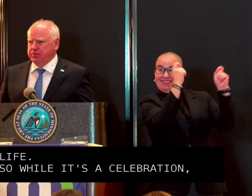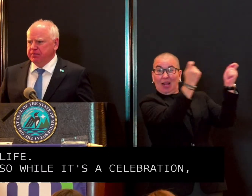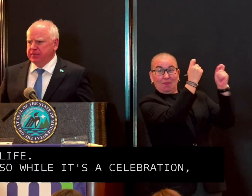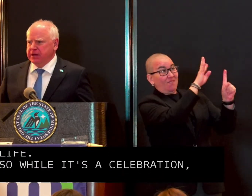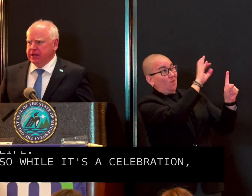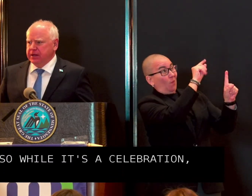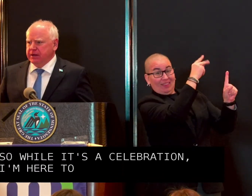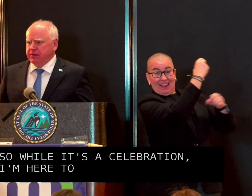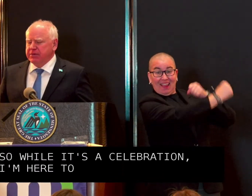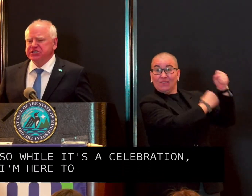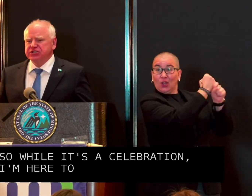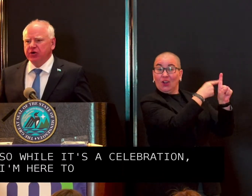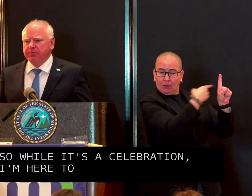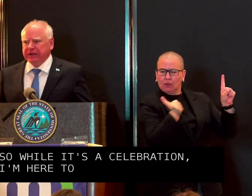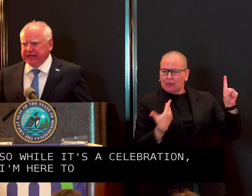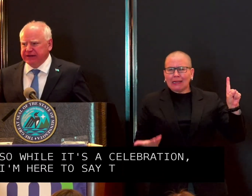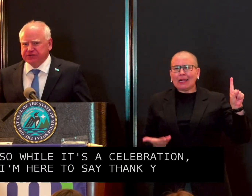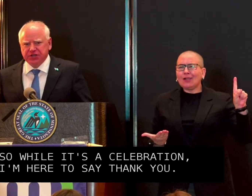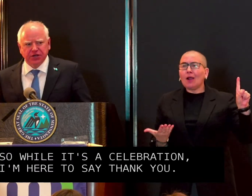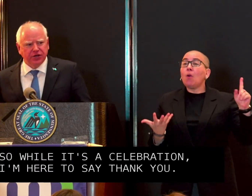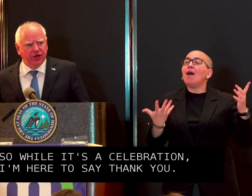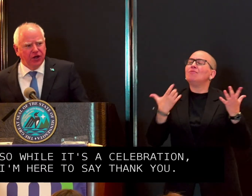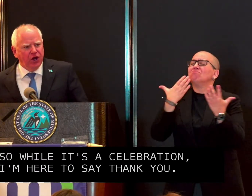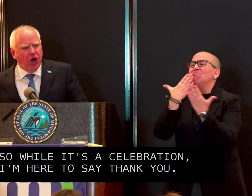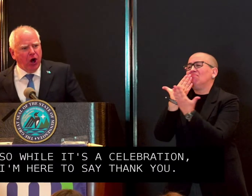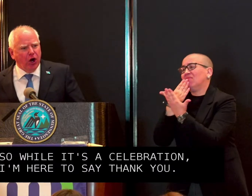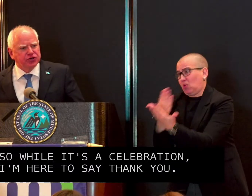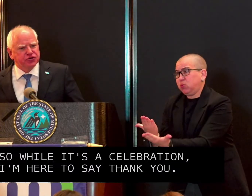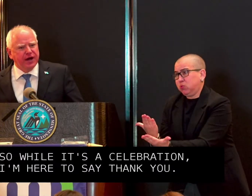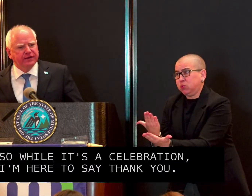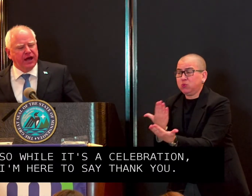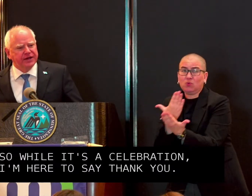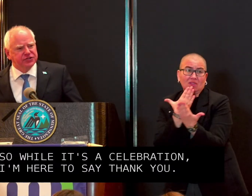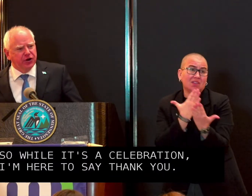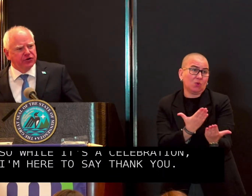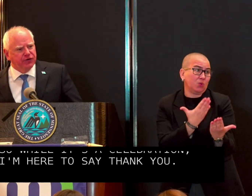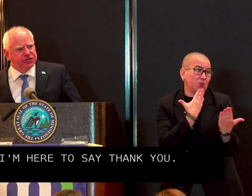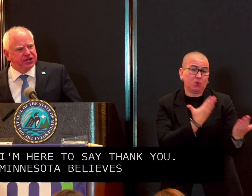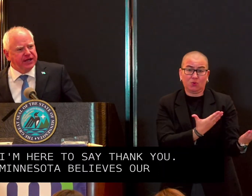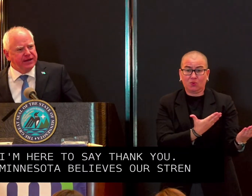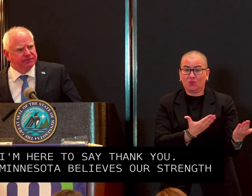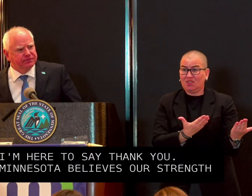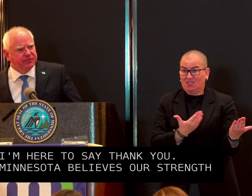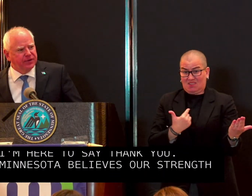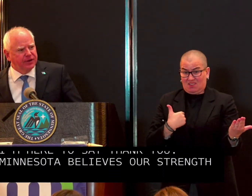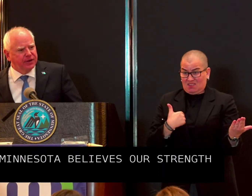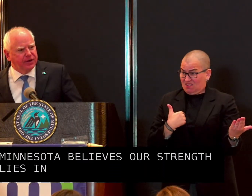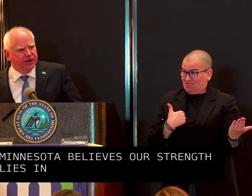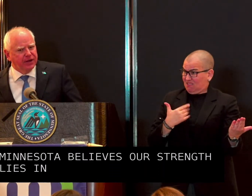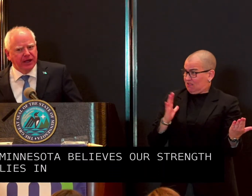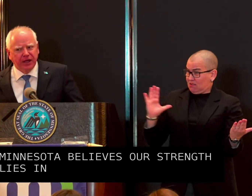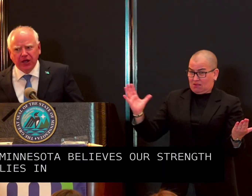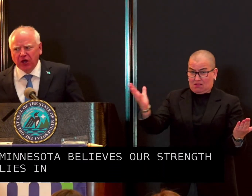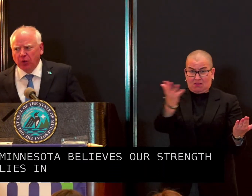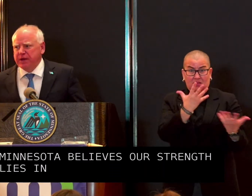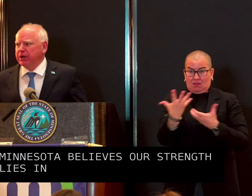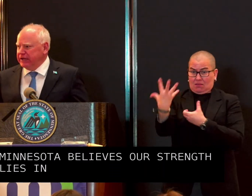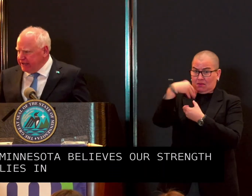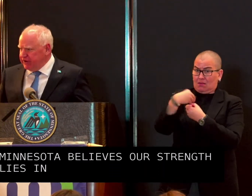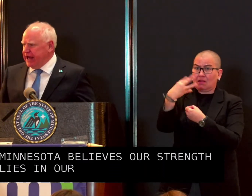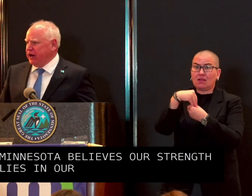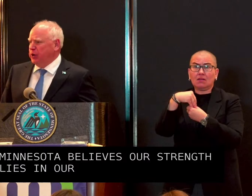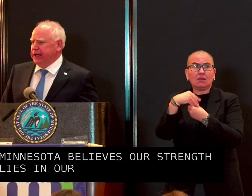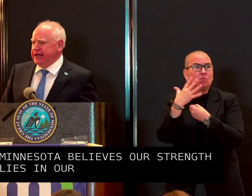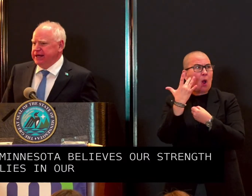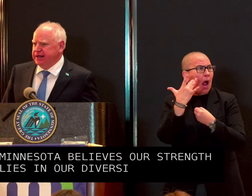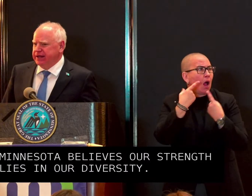thank you. Minnesota believes our strength lies in our diversity. We